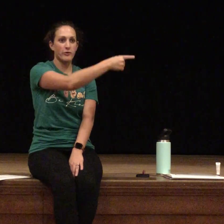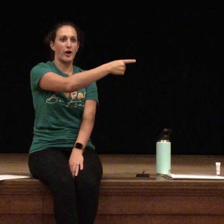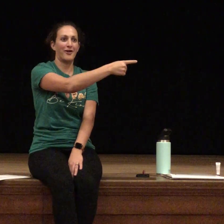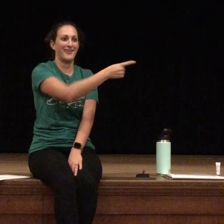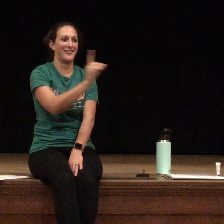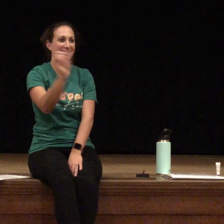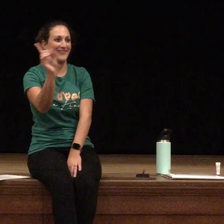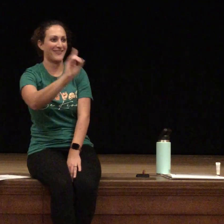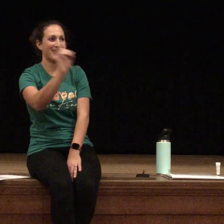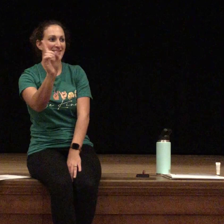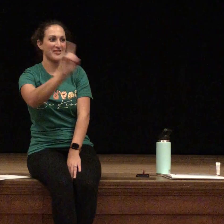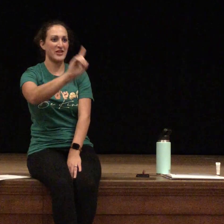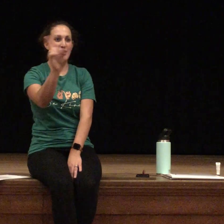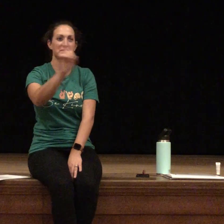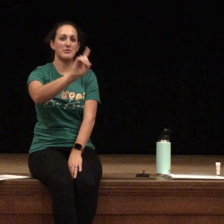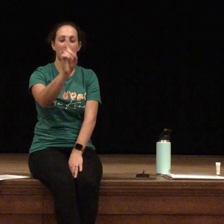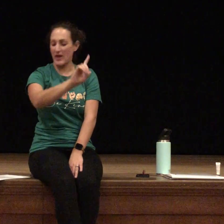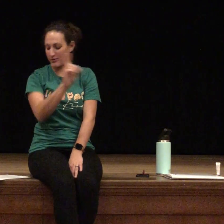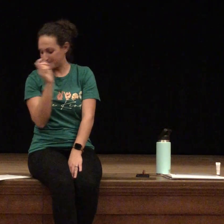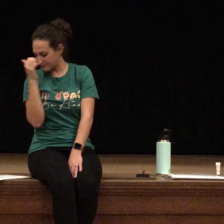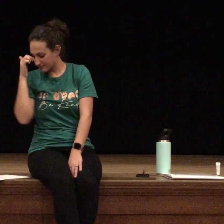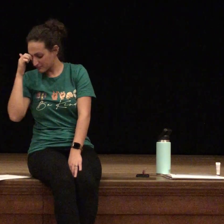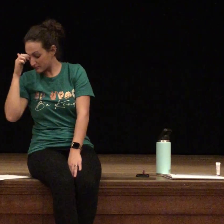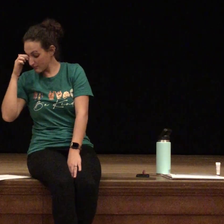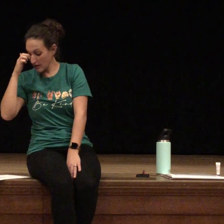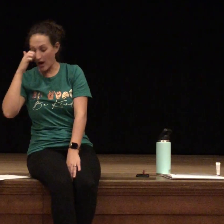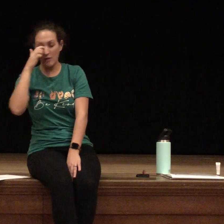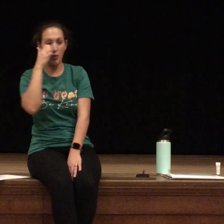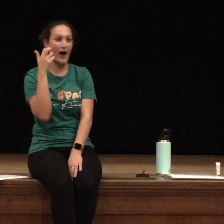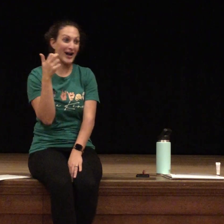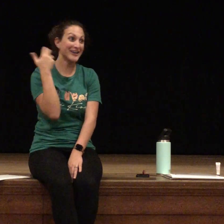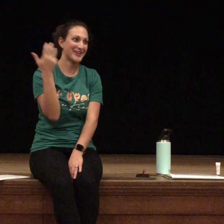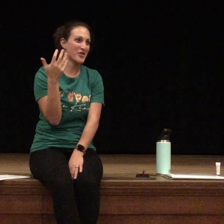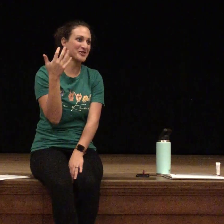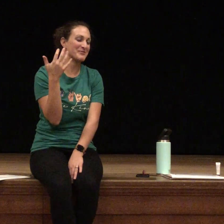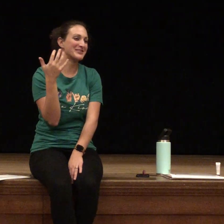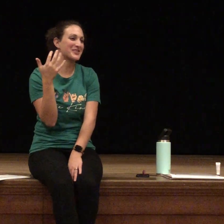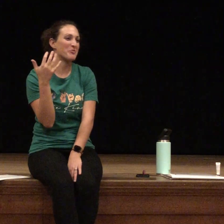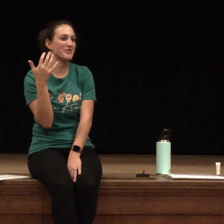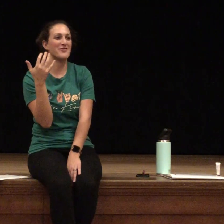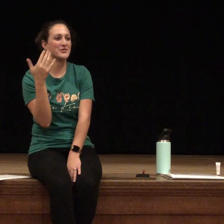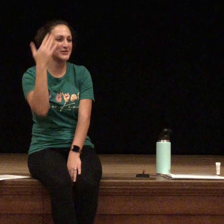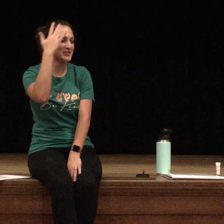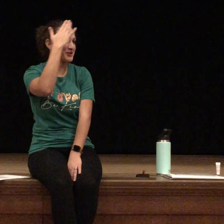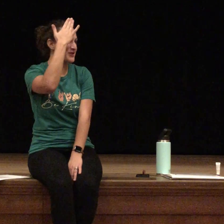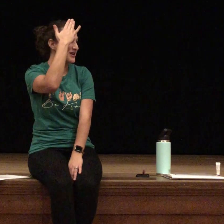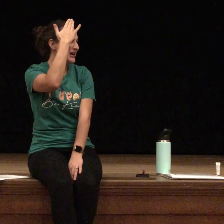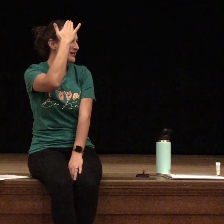there. So that's what helps me remember that one. Why? There's going to be a couple of those ones too.